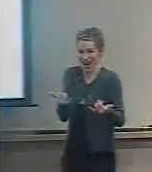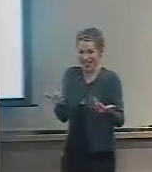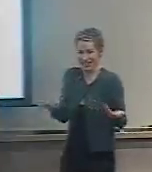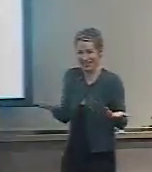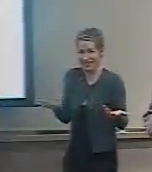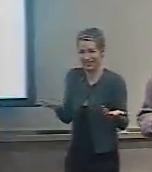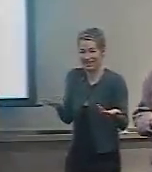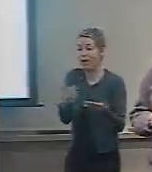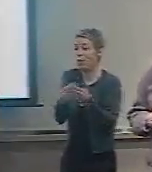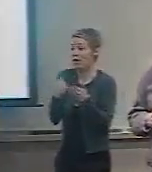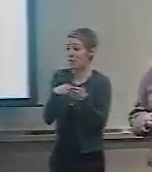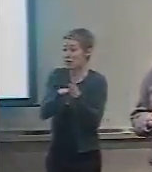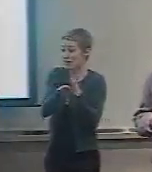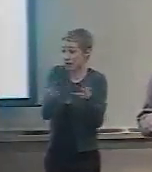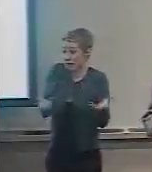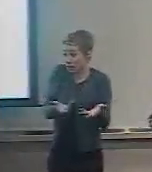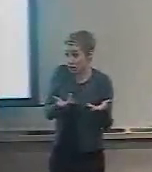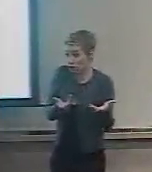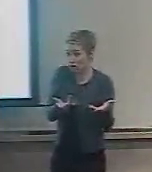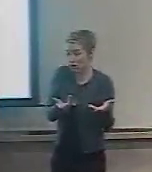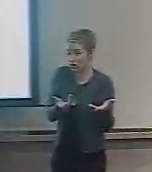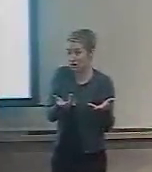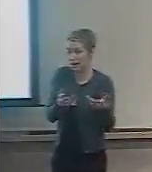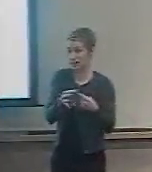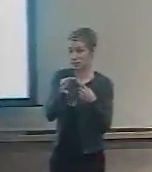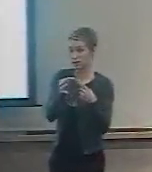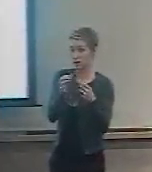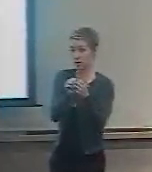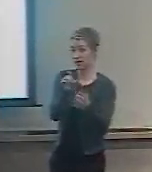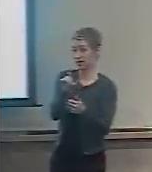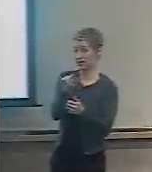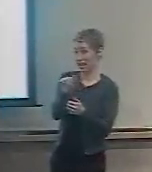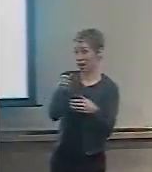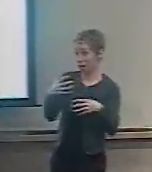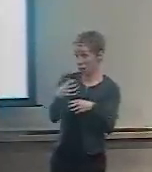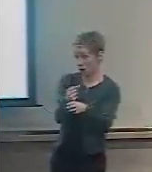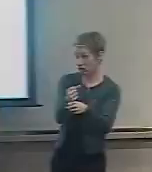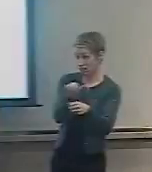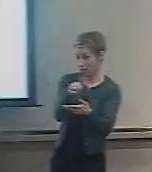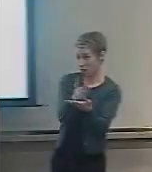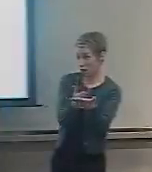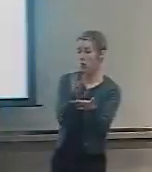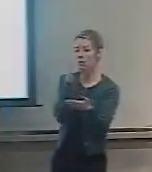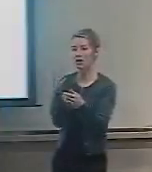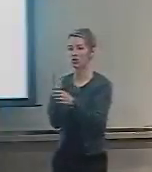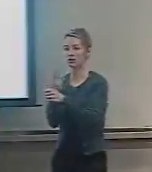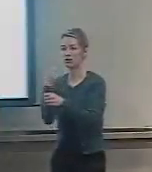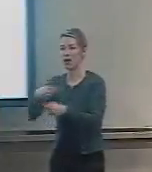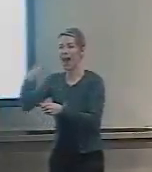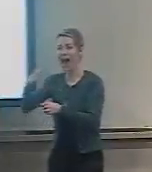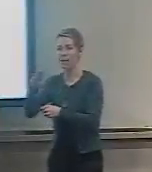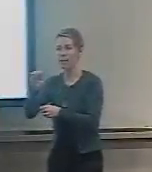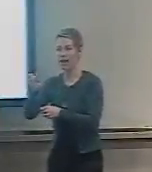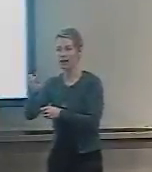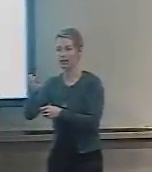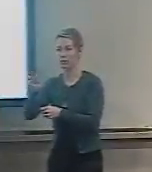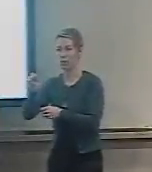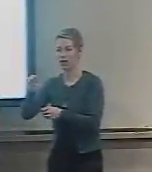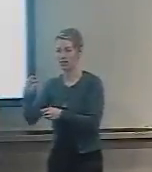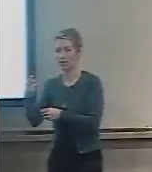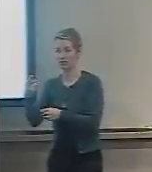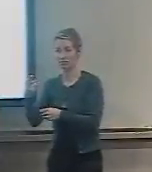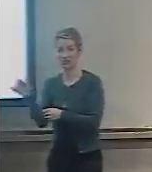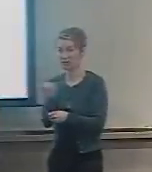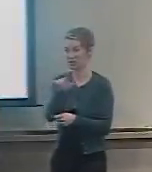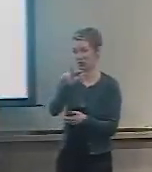whatever we develop here, especially the data compression part, will be useful at high bandwidth as well as low bandwidth. And I'll show you a